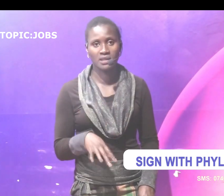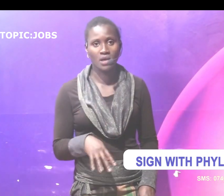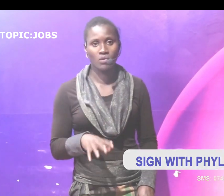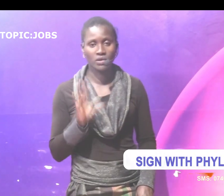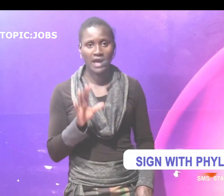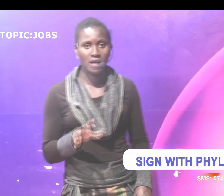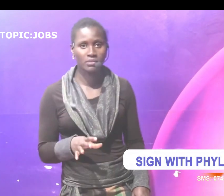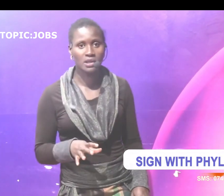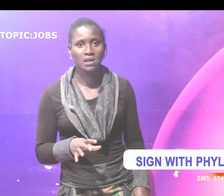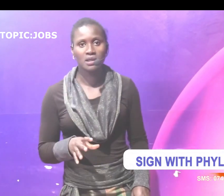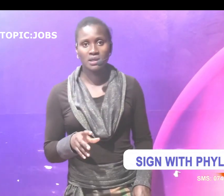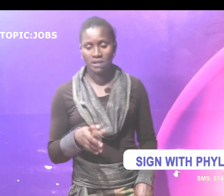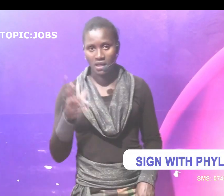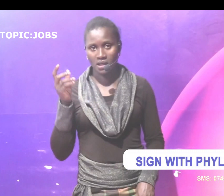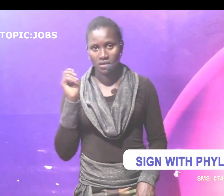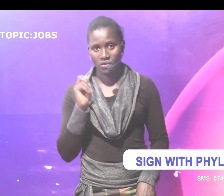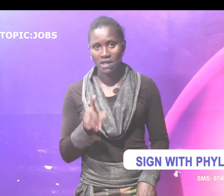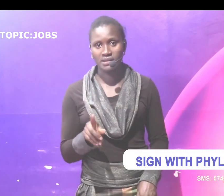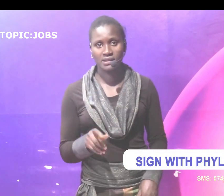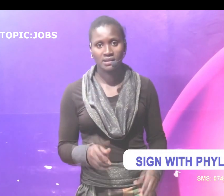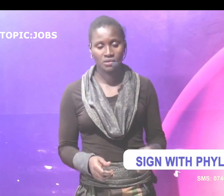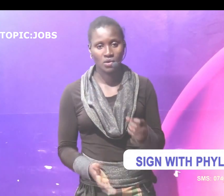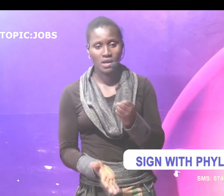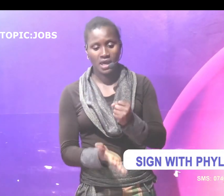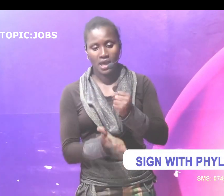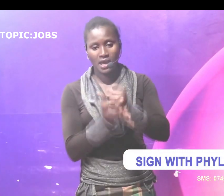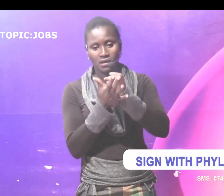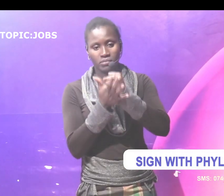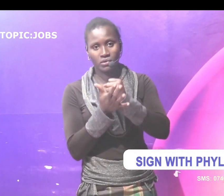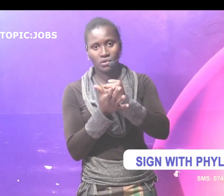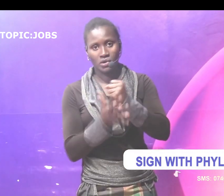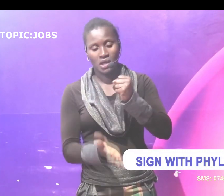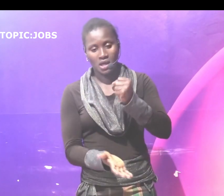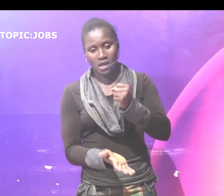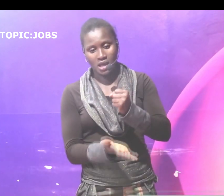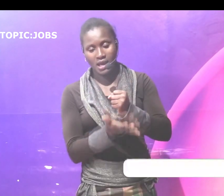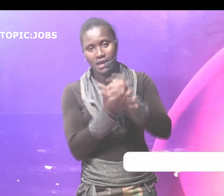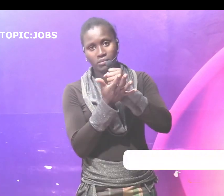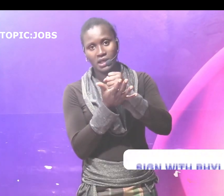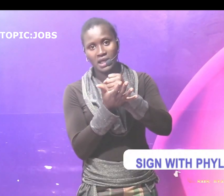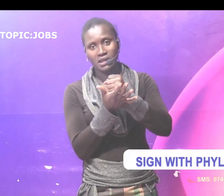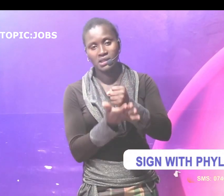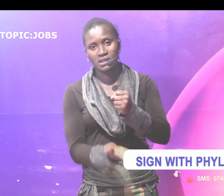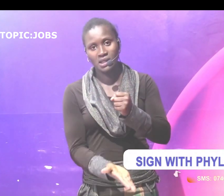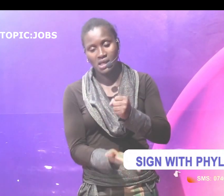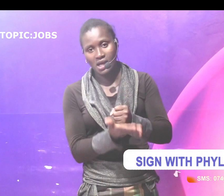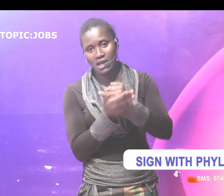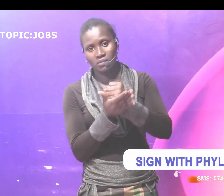When you help, then you assist. So help. help, like this, help,